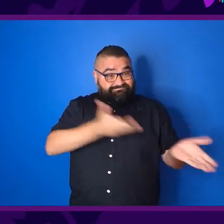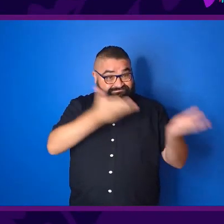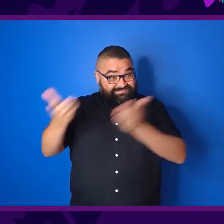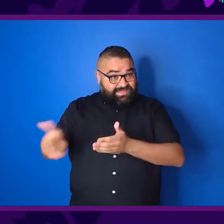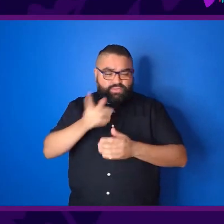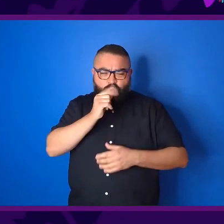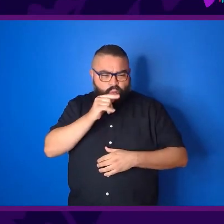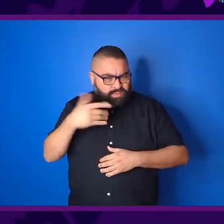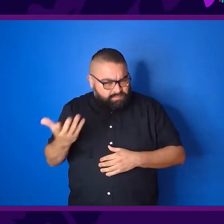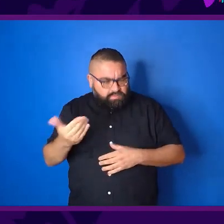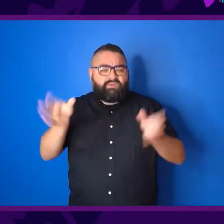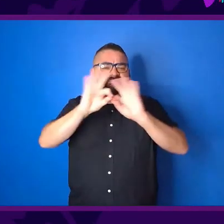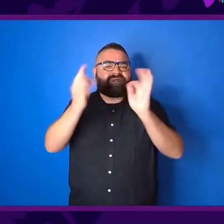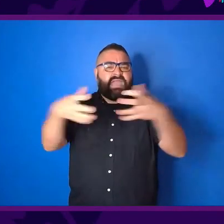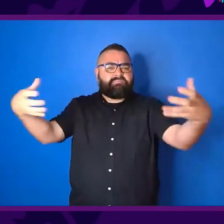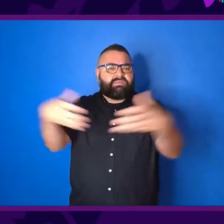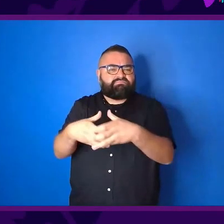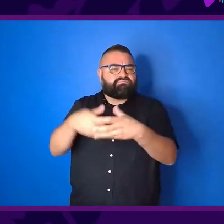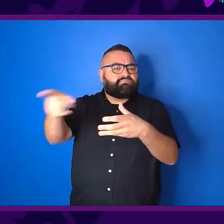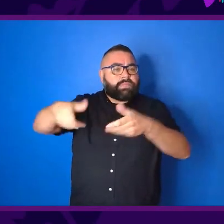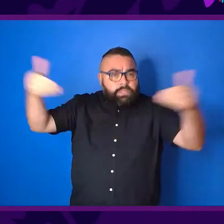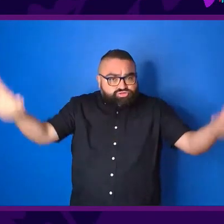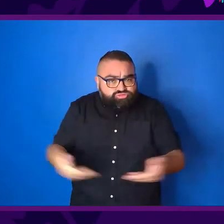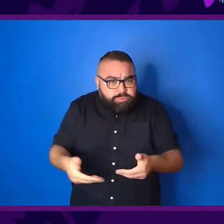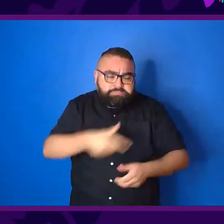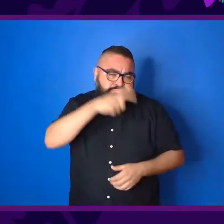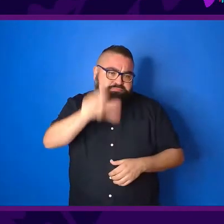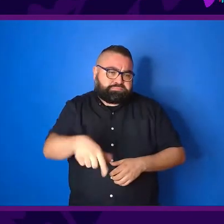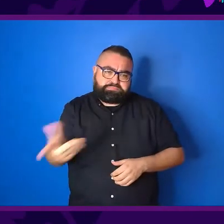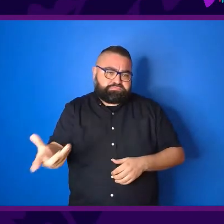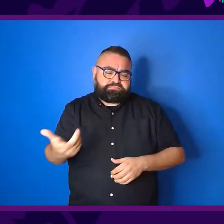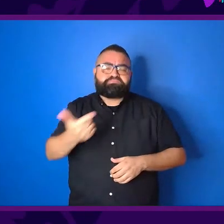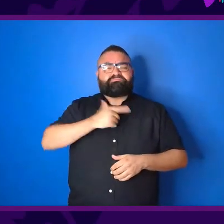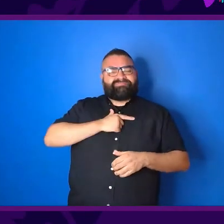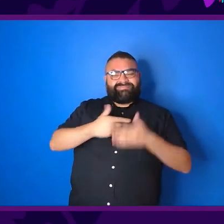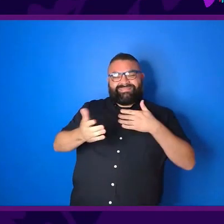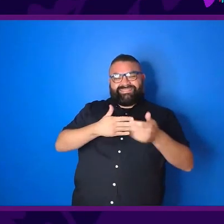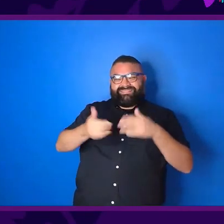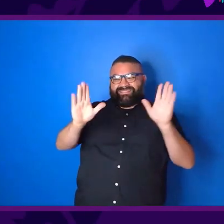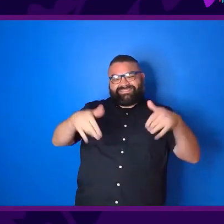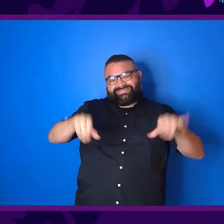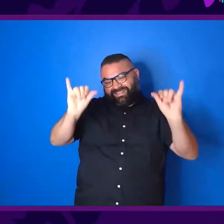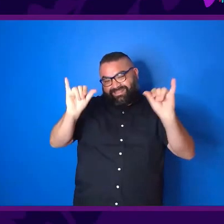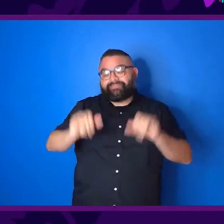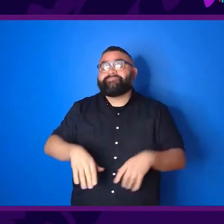that really needs no introduction, but I'll do it anyway. Please help me welcome Carrie Kennedy.